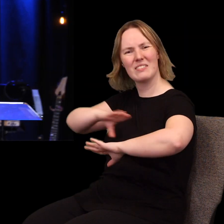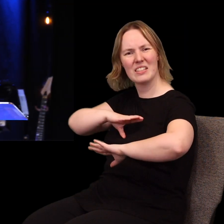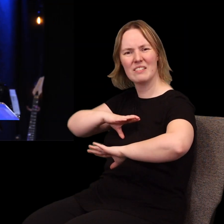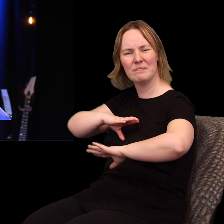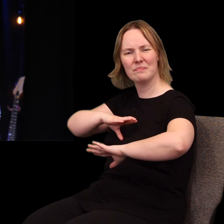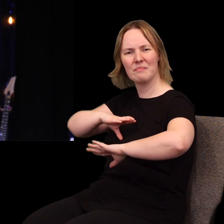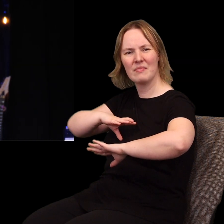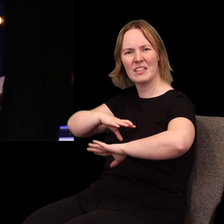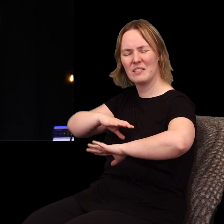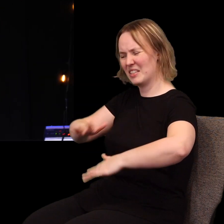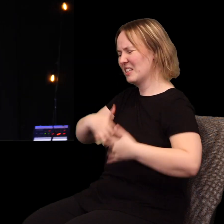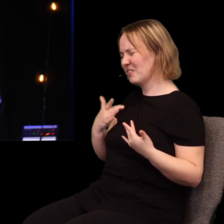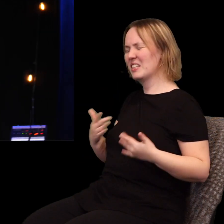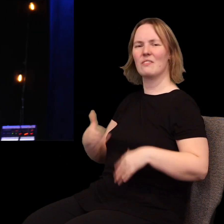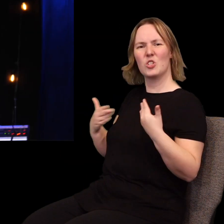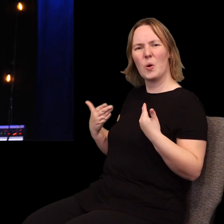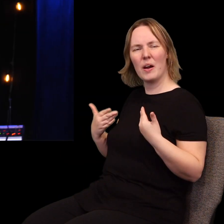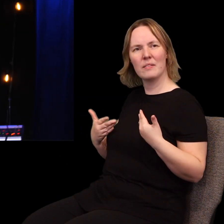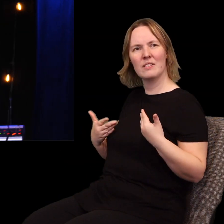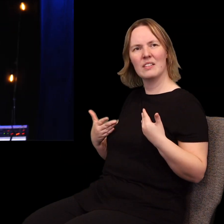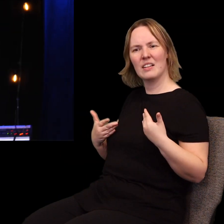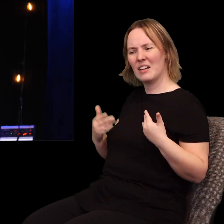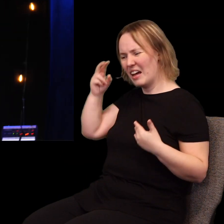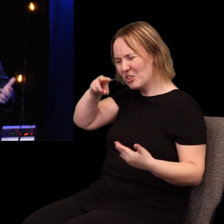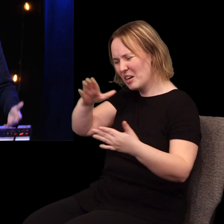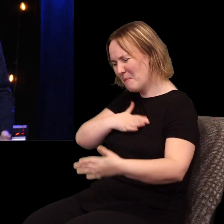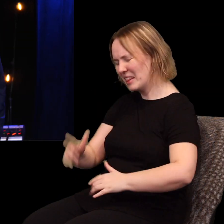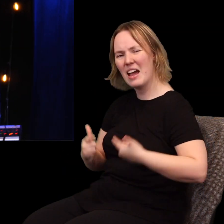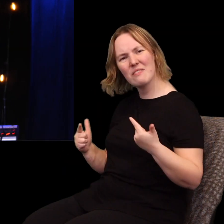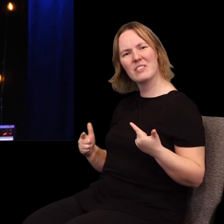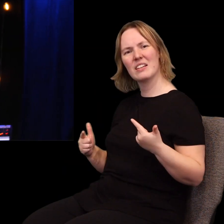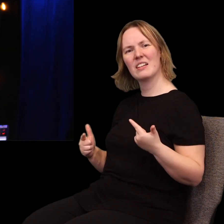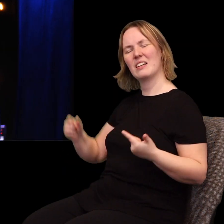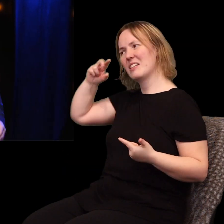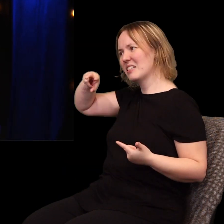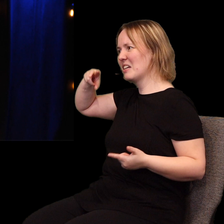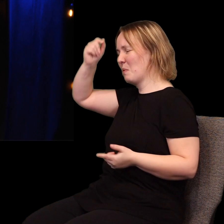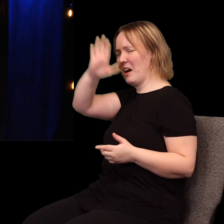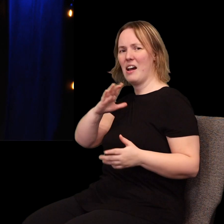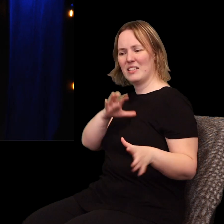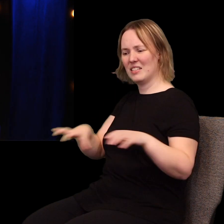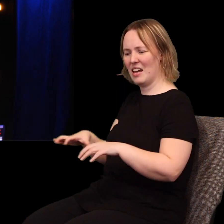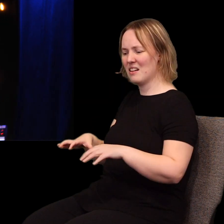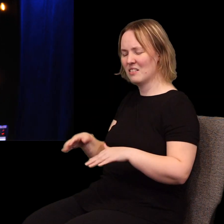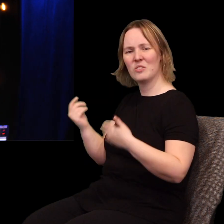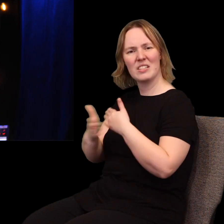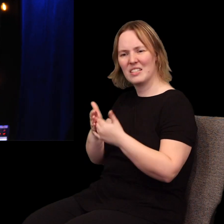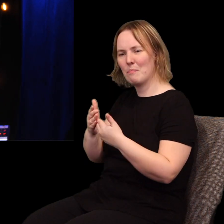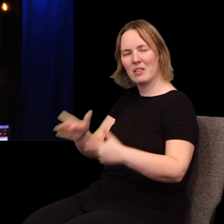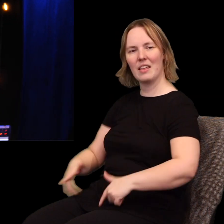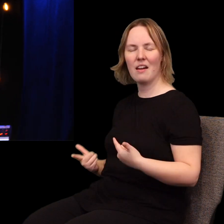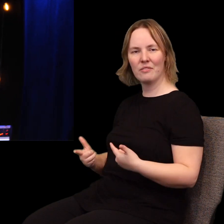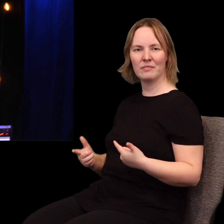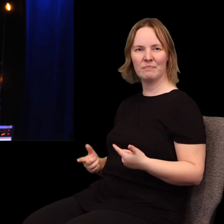I wasn't fulfilled. There wasn't a sense of joy and fulfillment. But he says, when I look at my life and I see what God's done through this simple